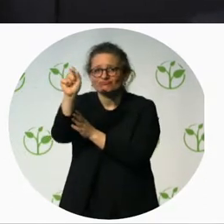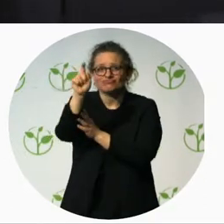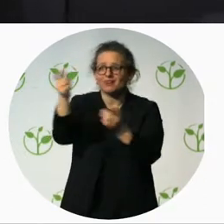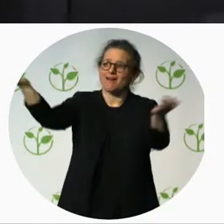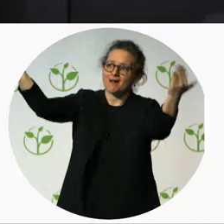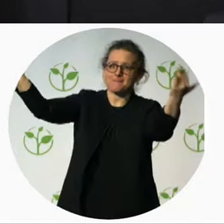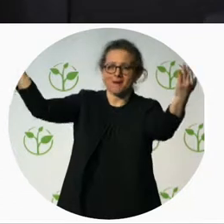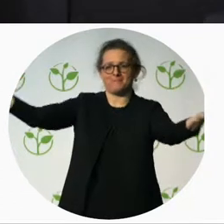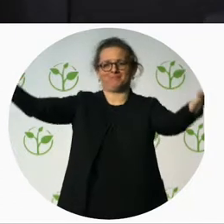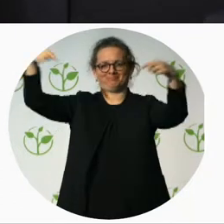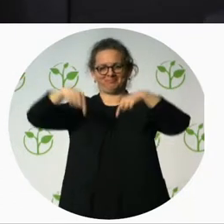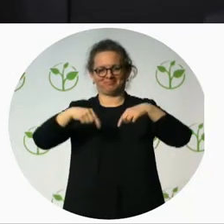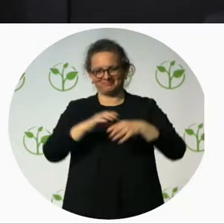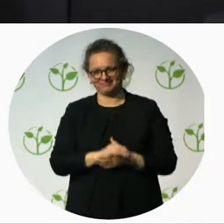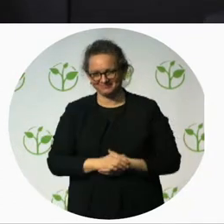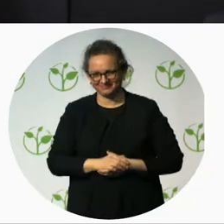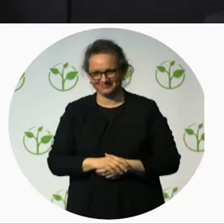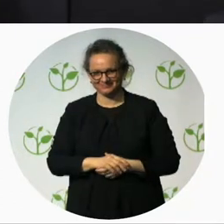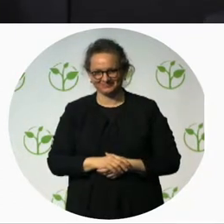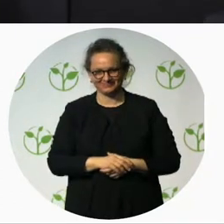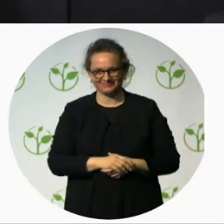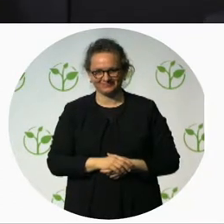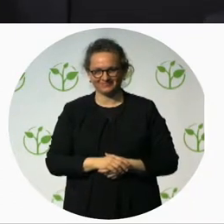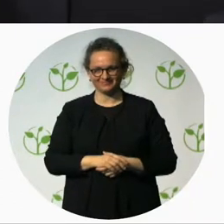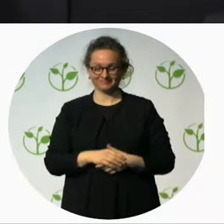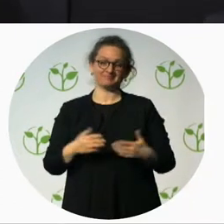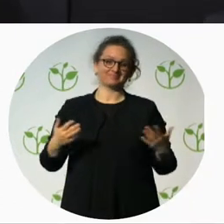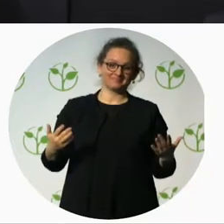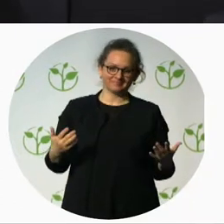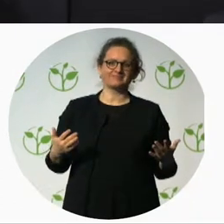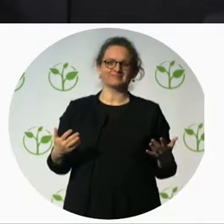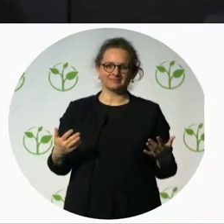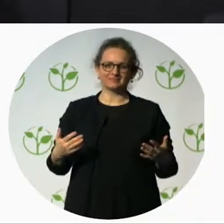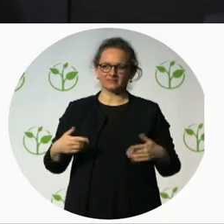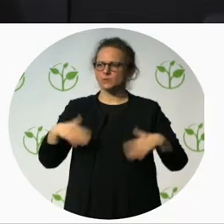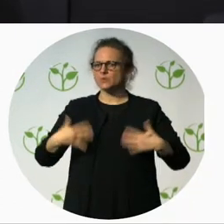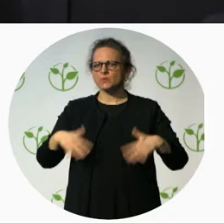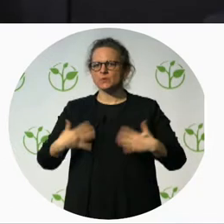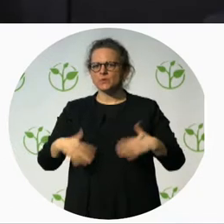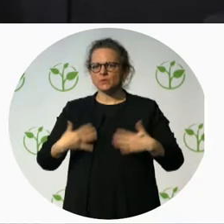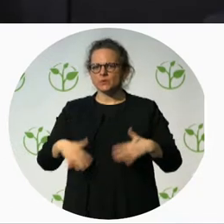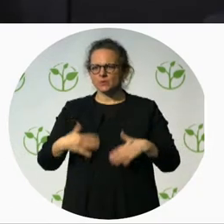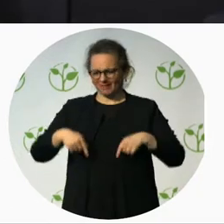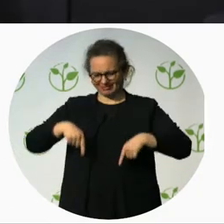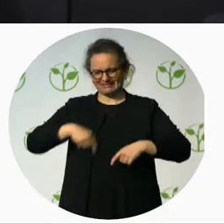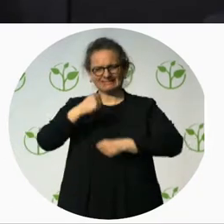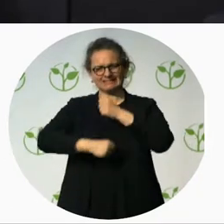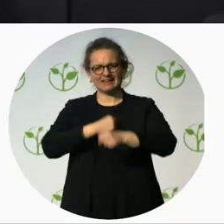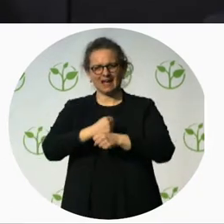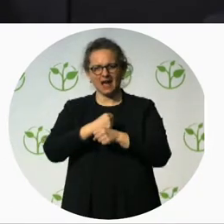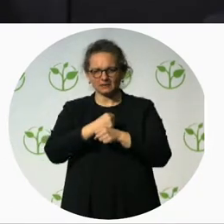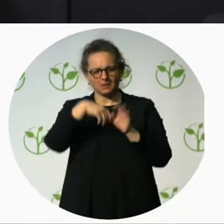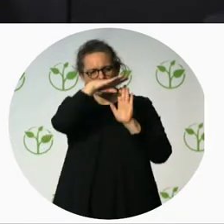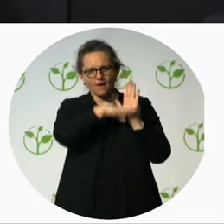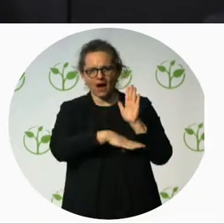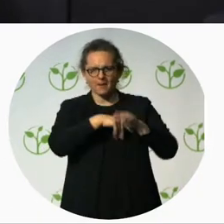really appreciate, this year has been the best timekeeping ever. And yesterday, I don't know what happened, but we just flew it and